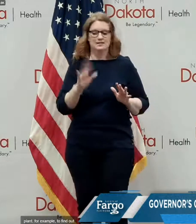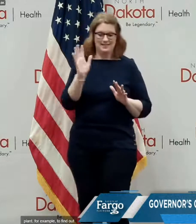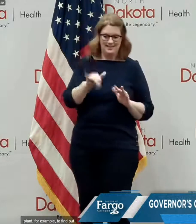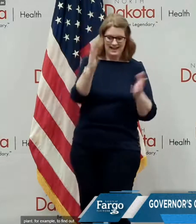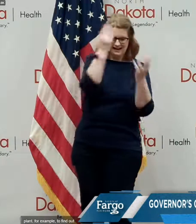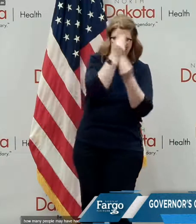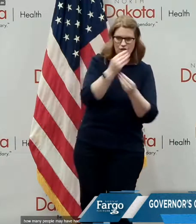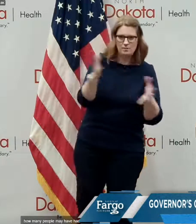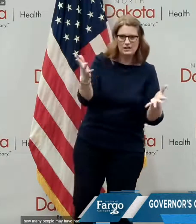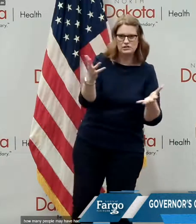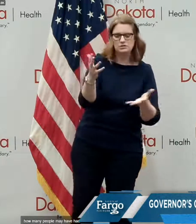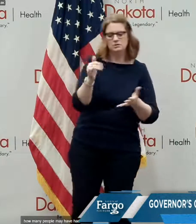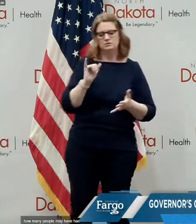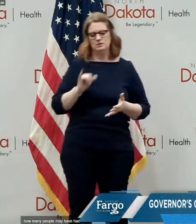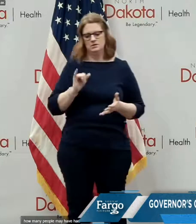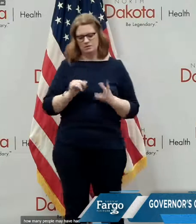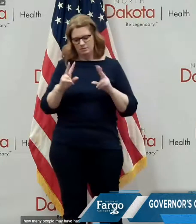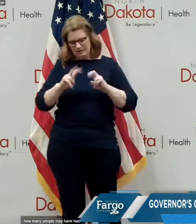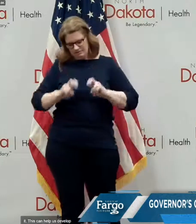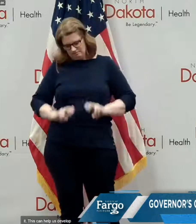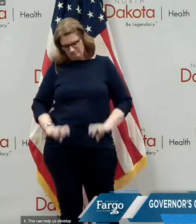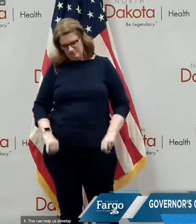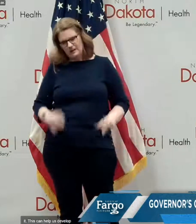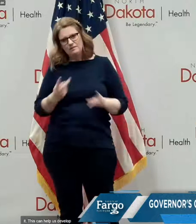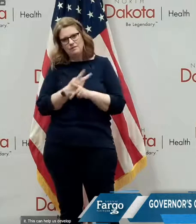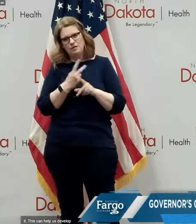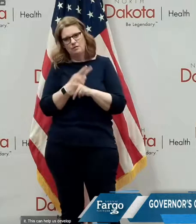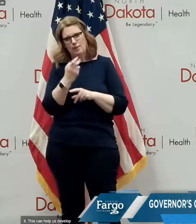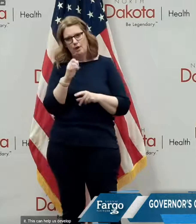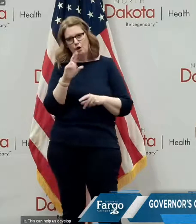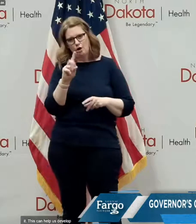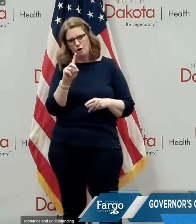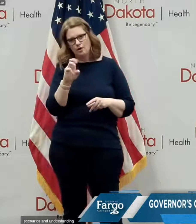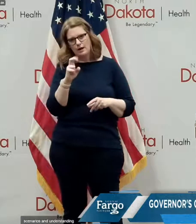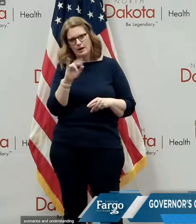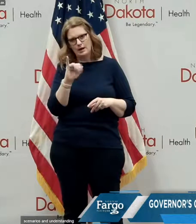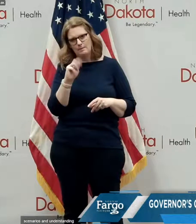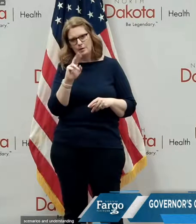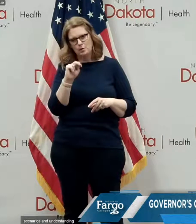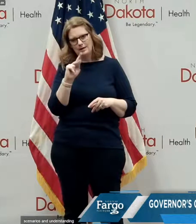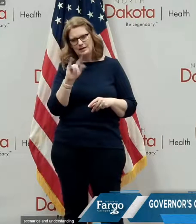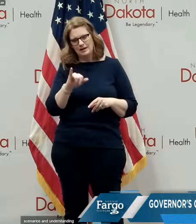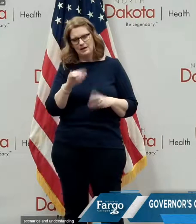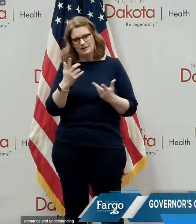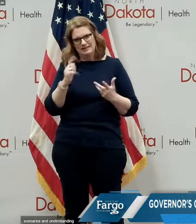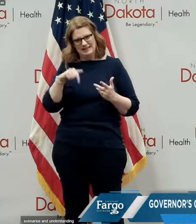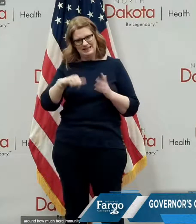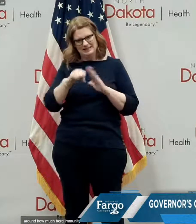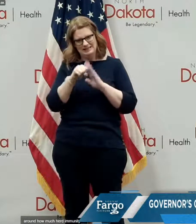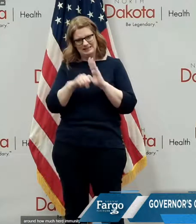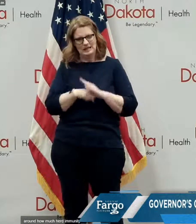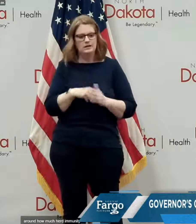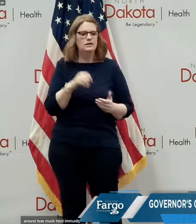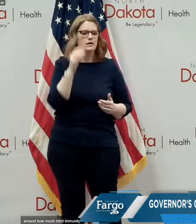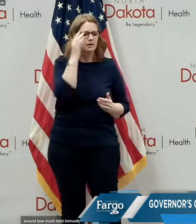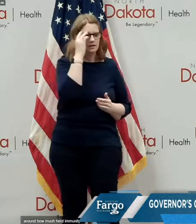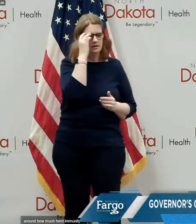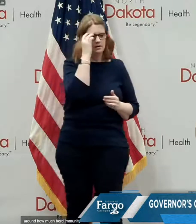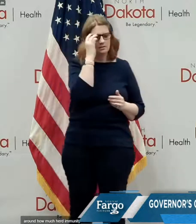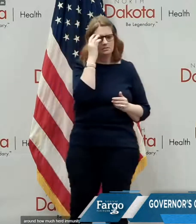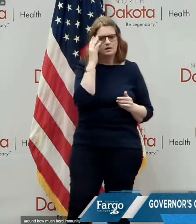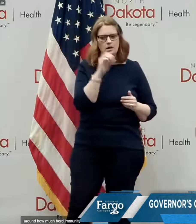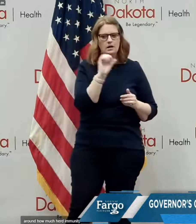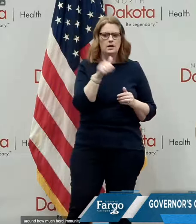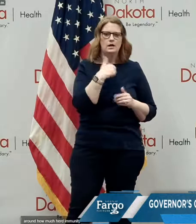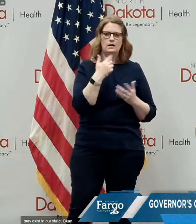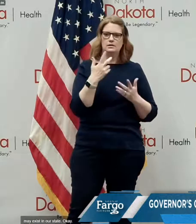herd immunity may exist in our state. Okay, that's the update from that question. We had another question on Wednesday, so